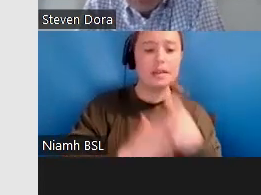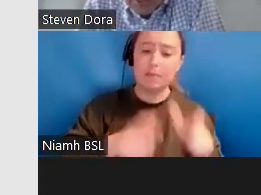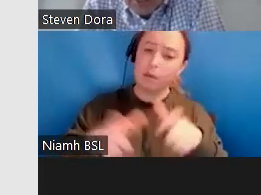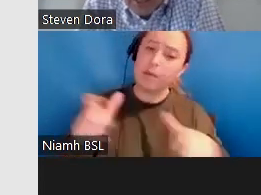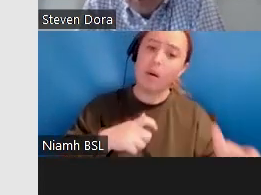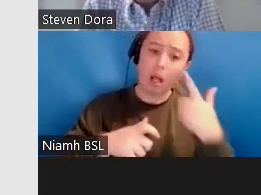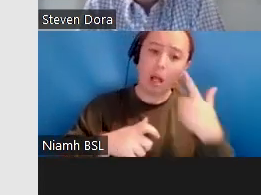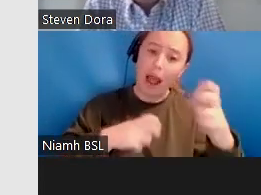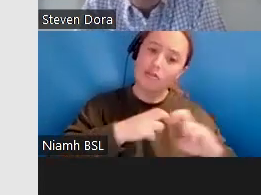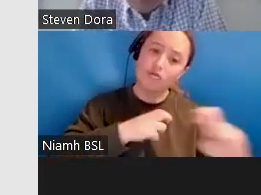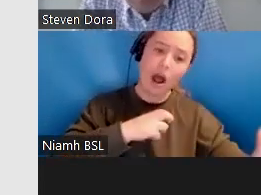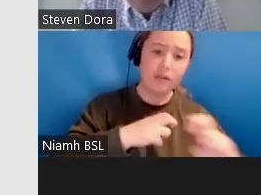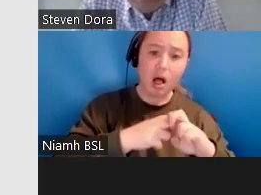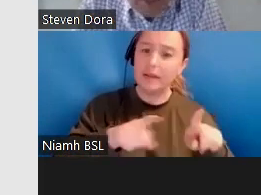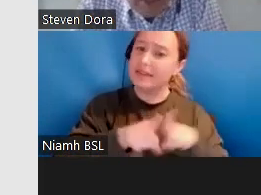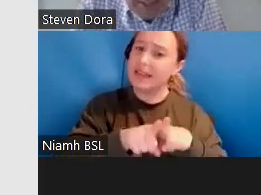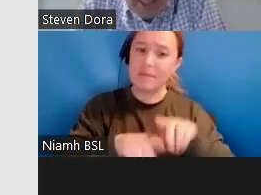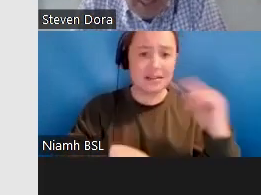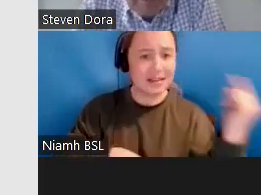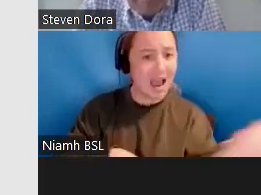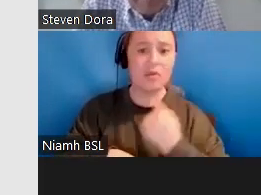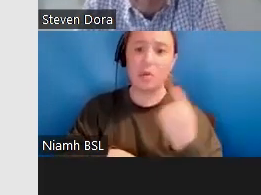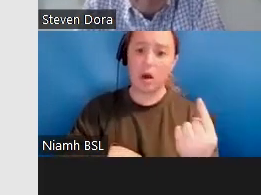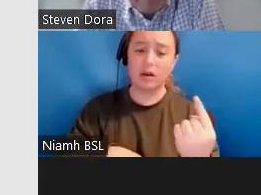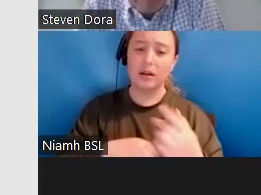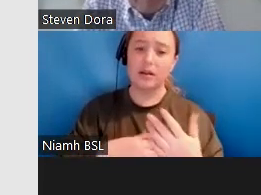other citizens. Next slide, please, Callum.